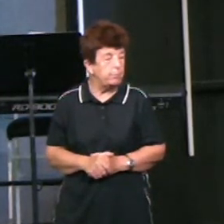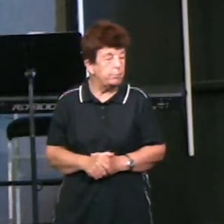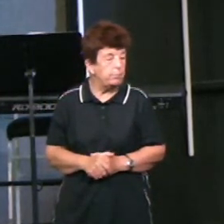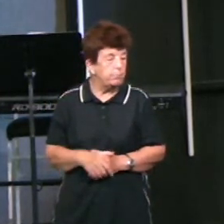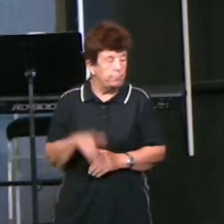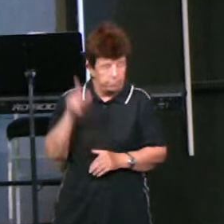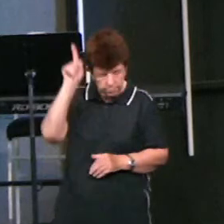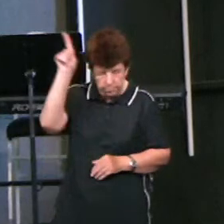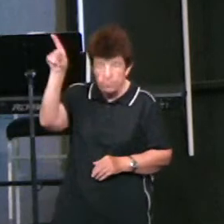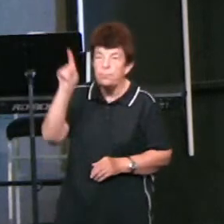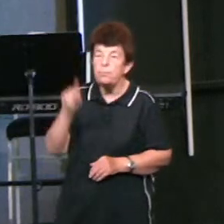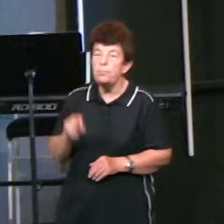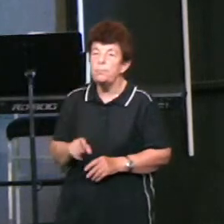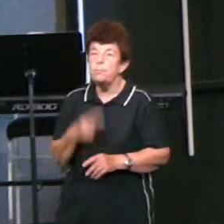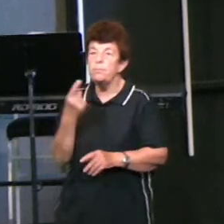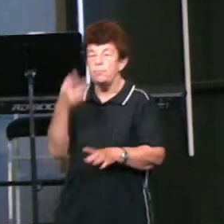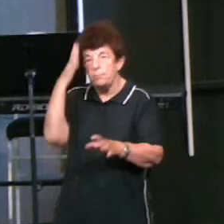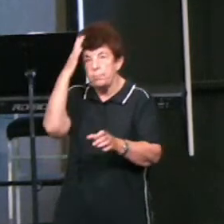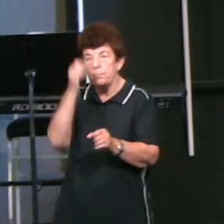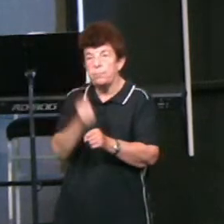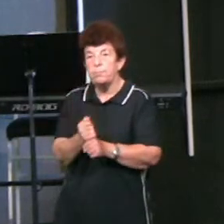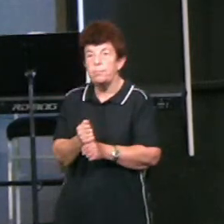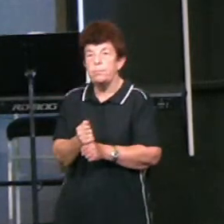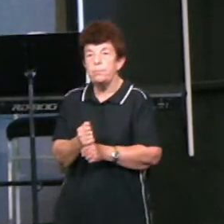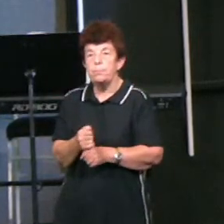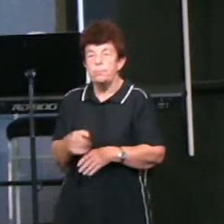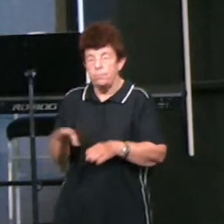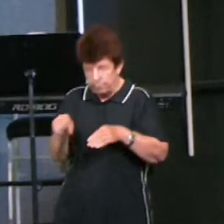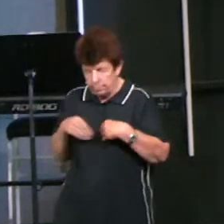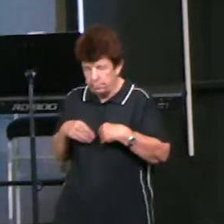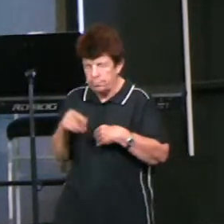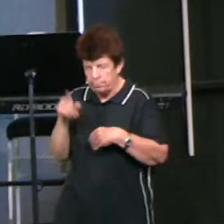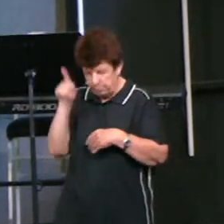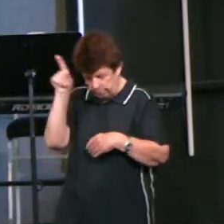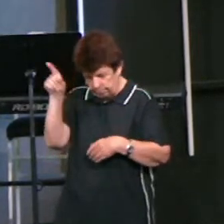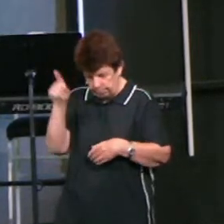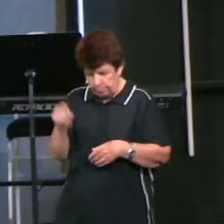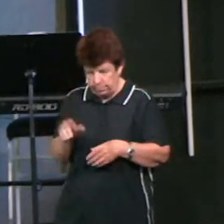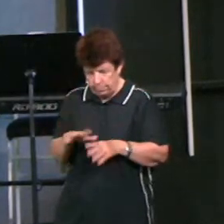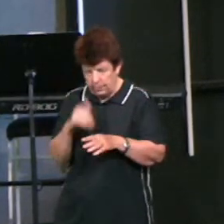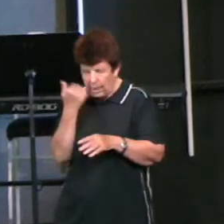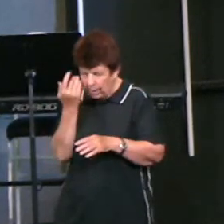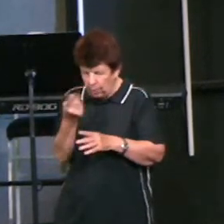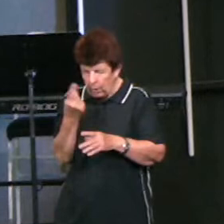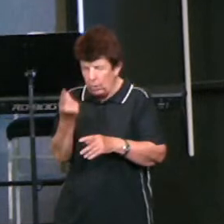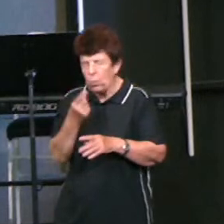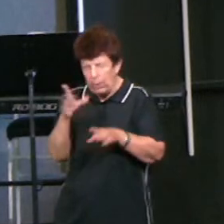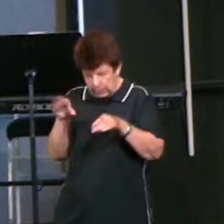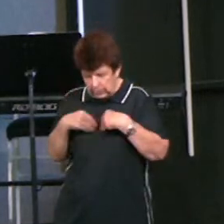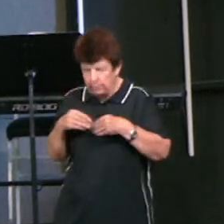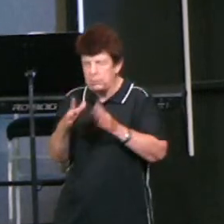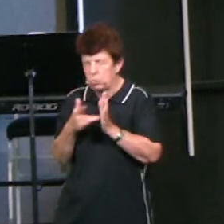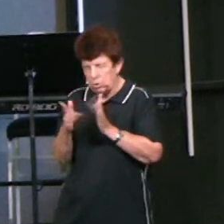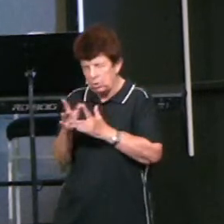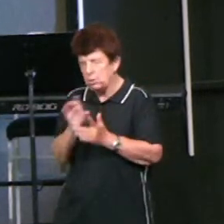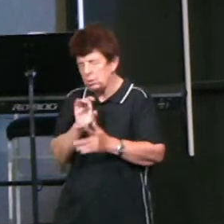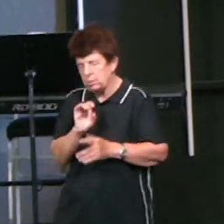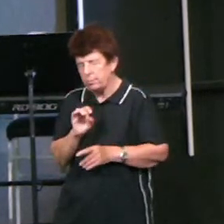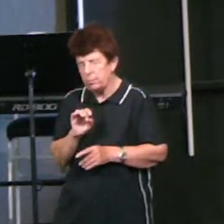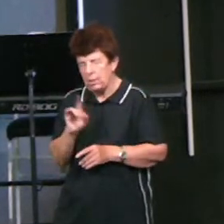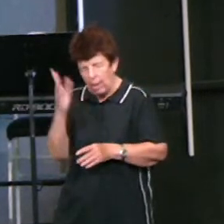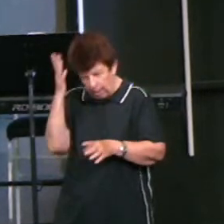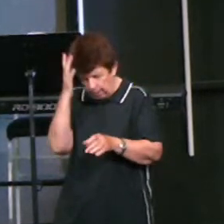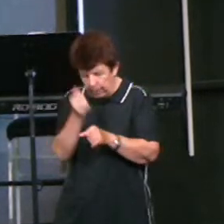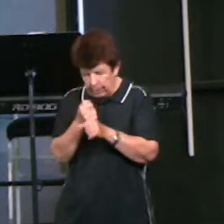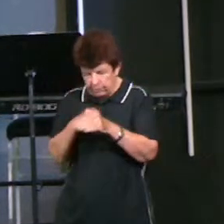To him who believes and receives him, everyone who receives him and